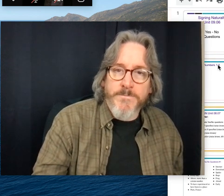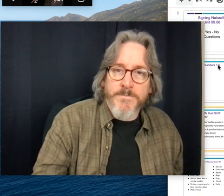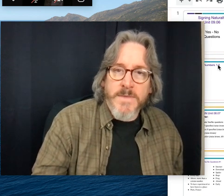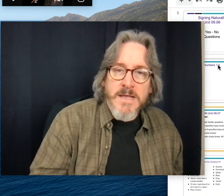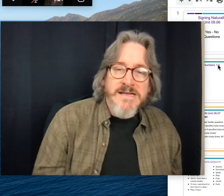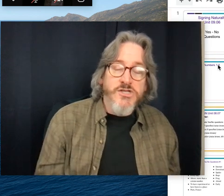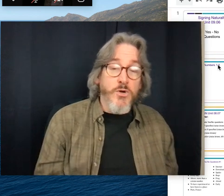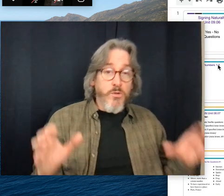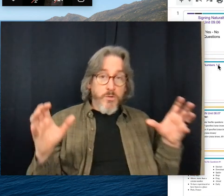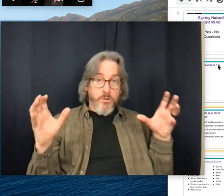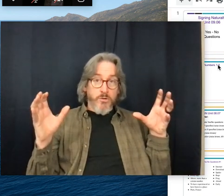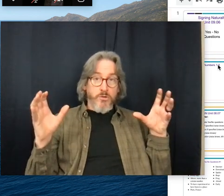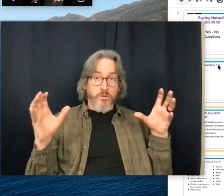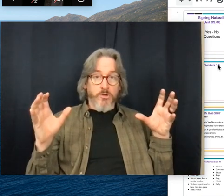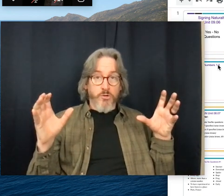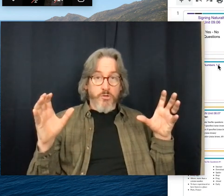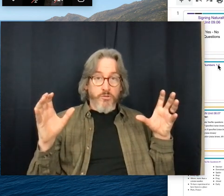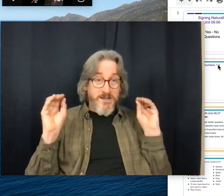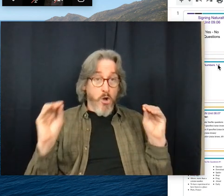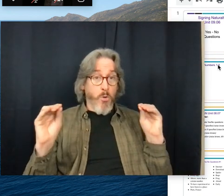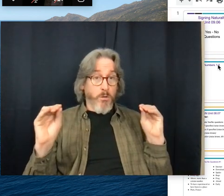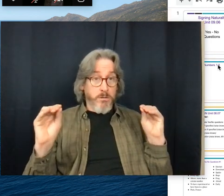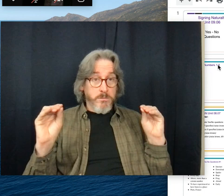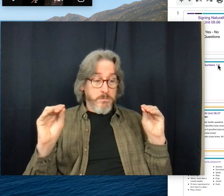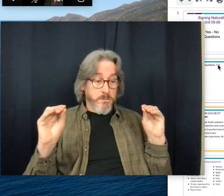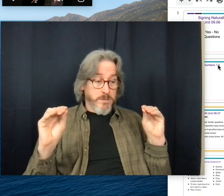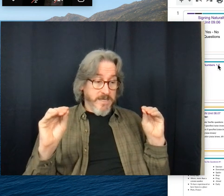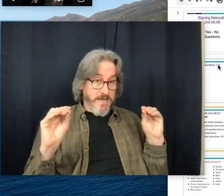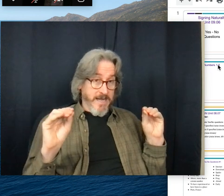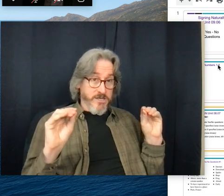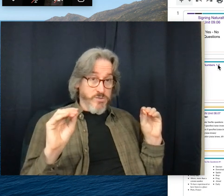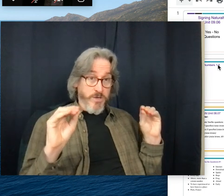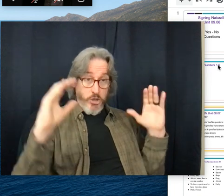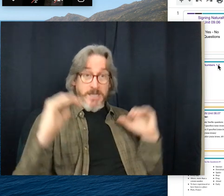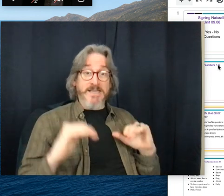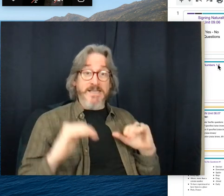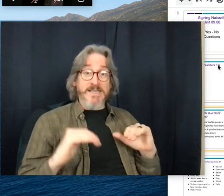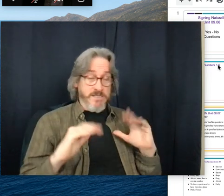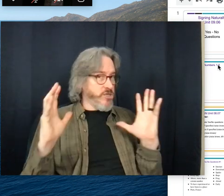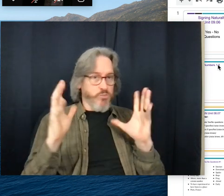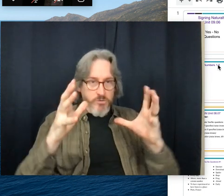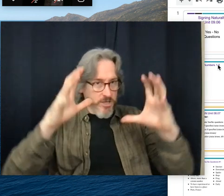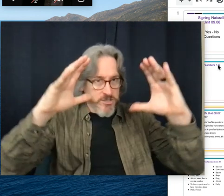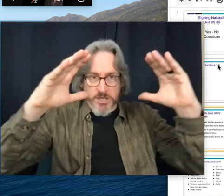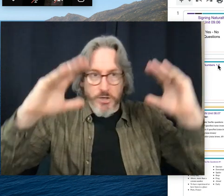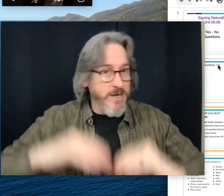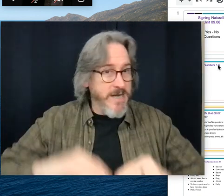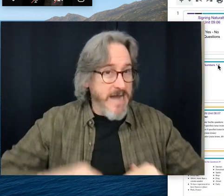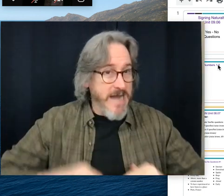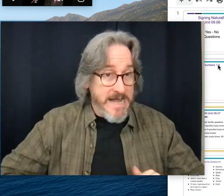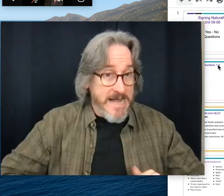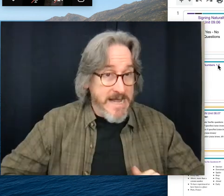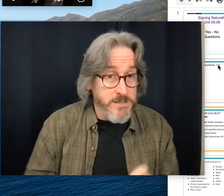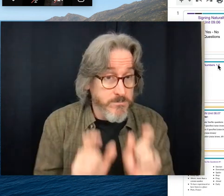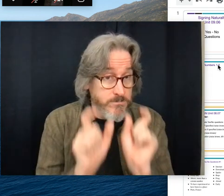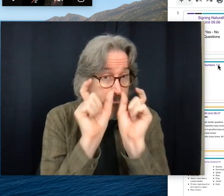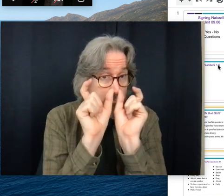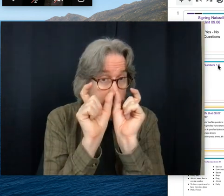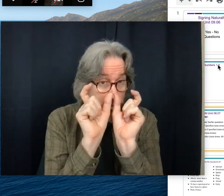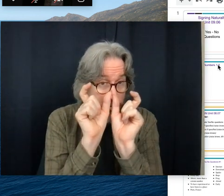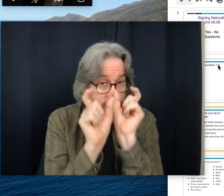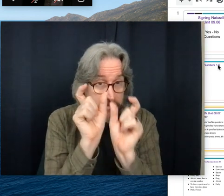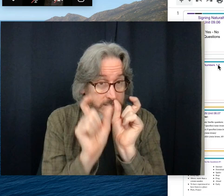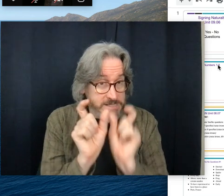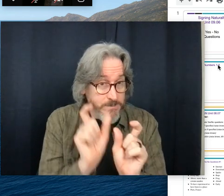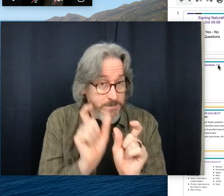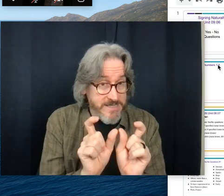Okay. So the goal is we look at the sentences, because the unit has all the sentences.